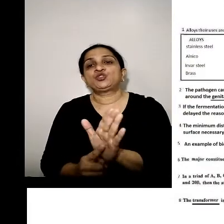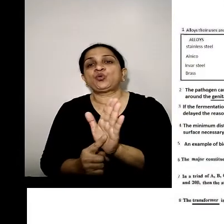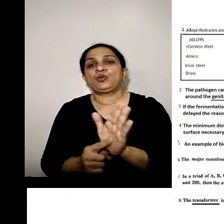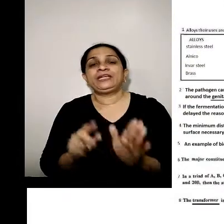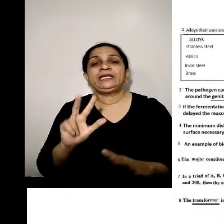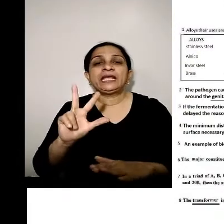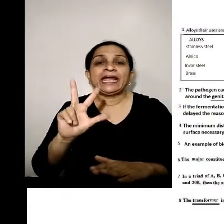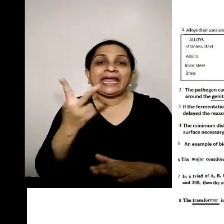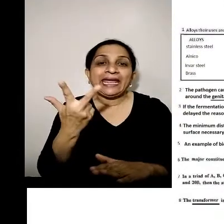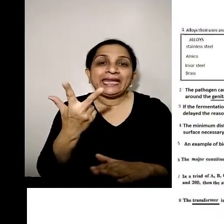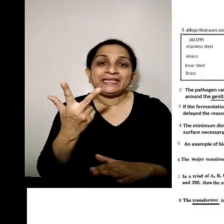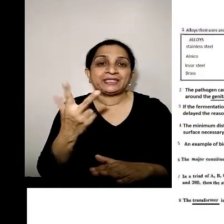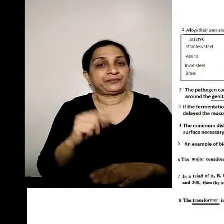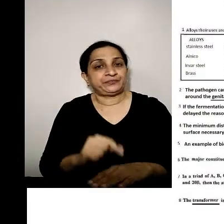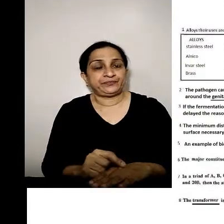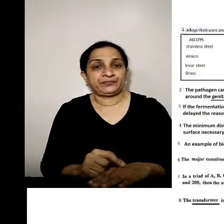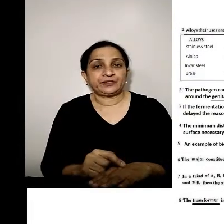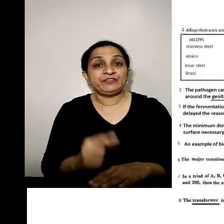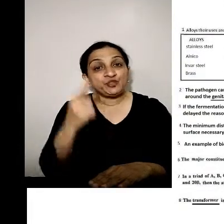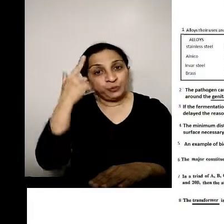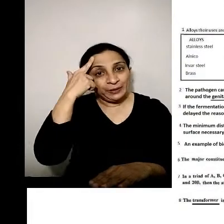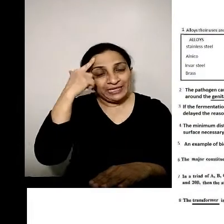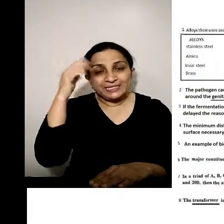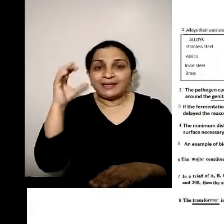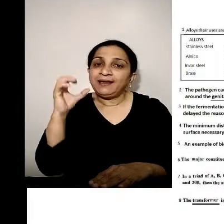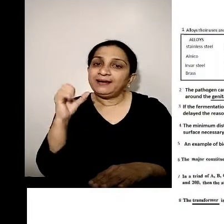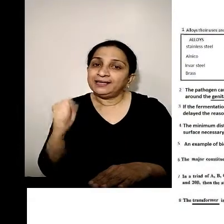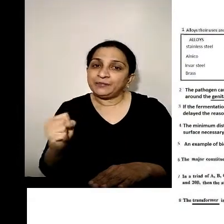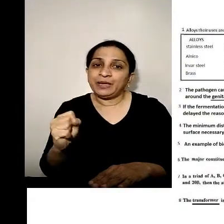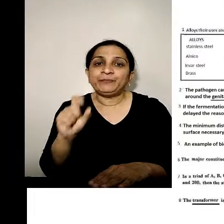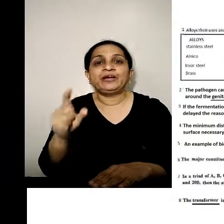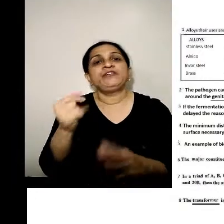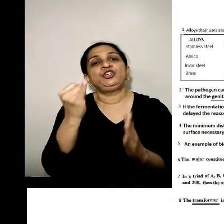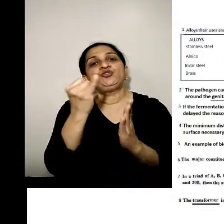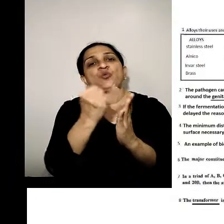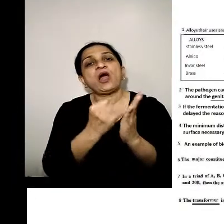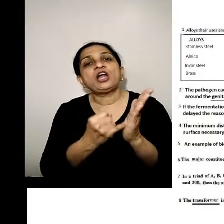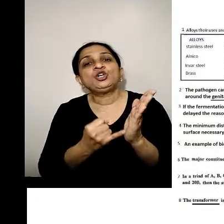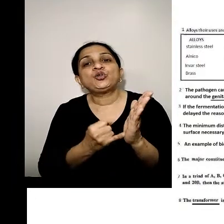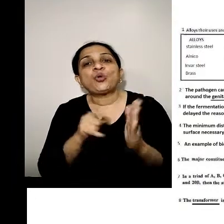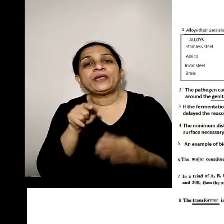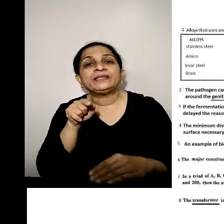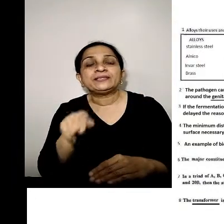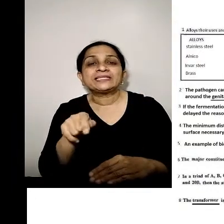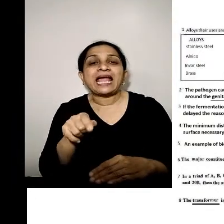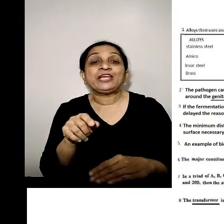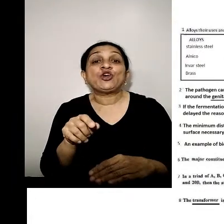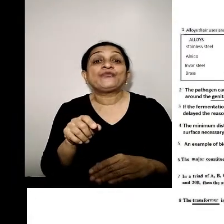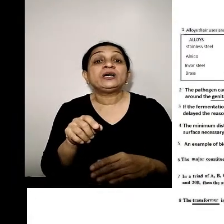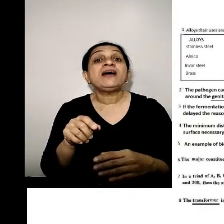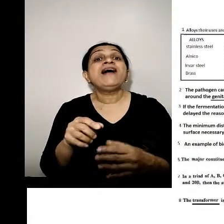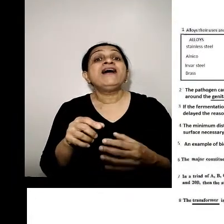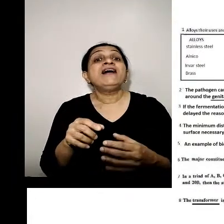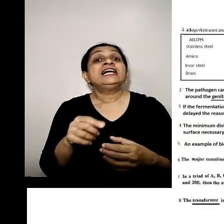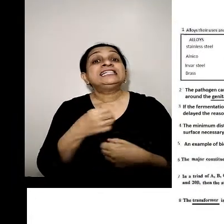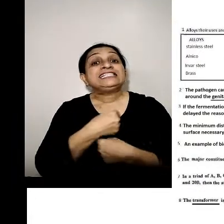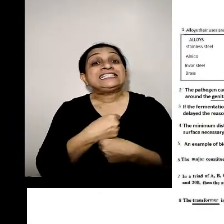is shown in 8, which you please remember when you are drawing this kind of